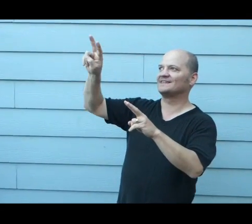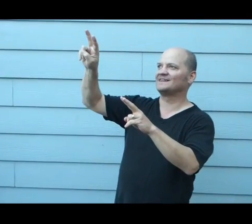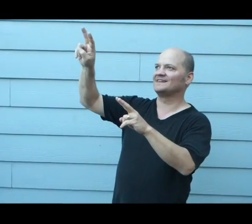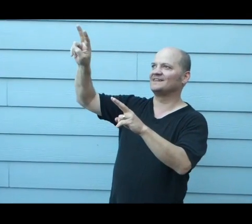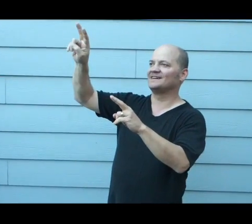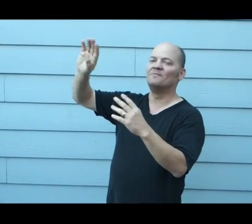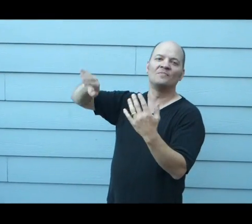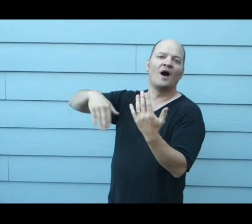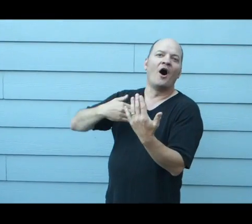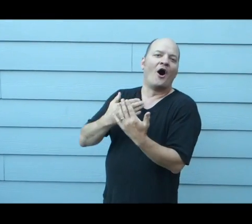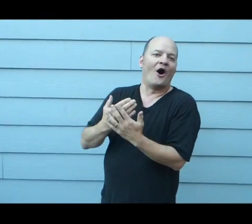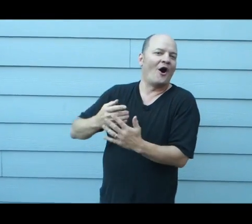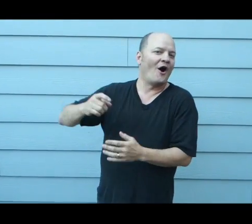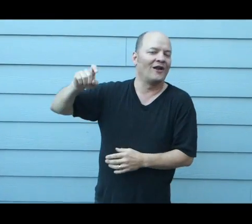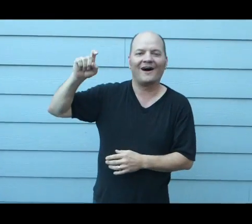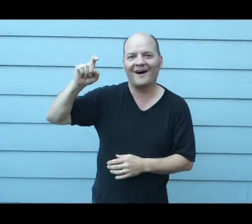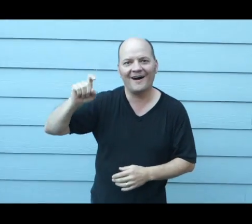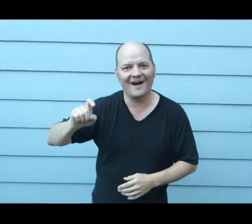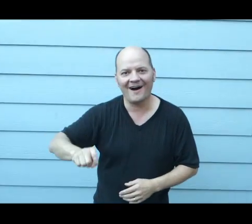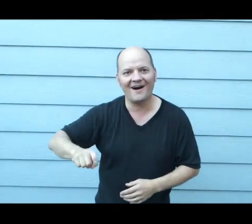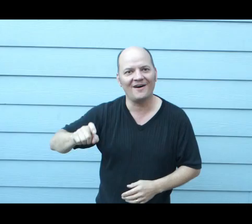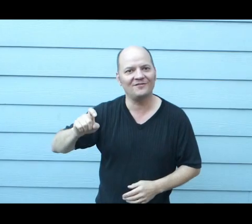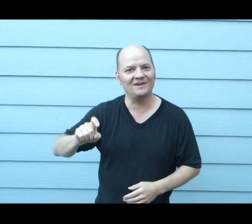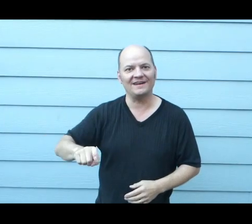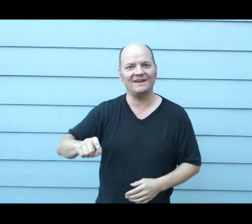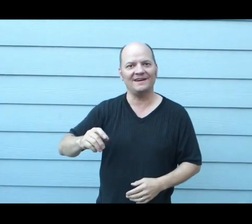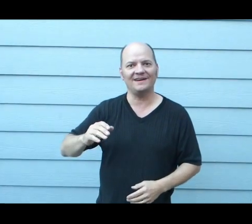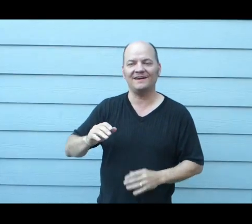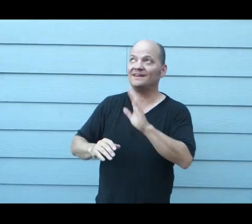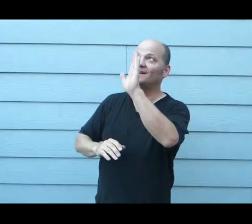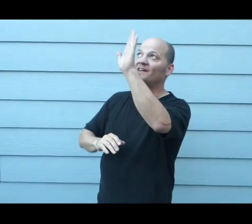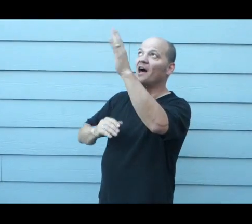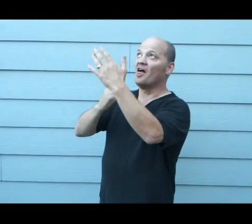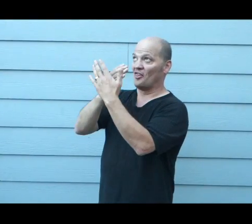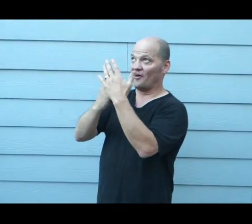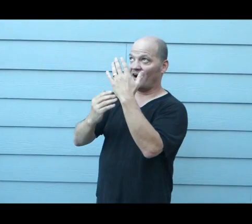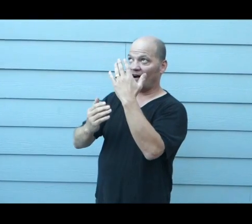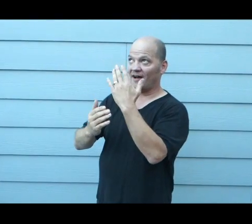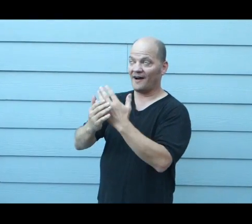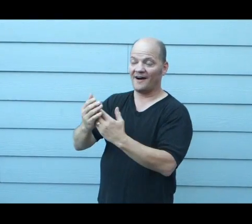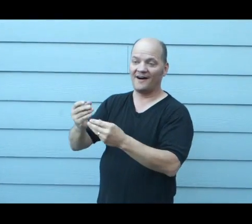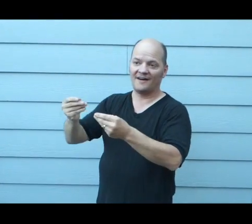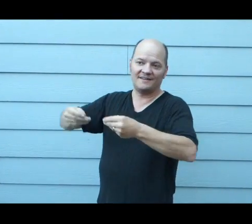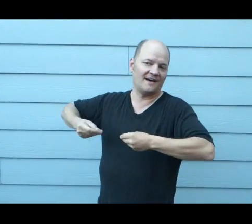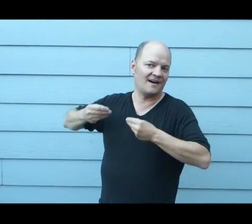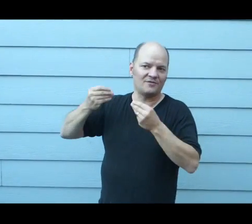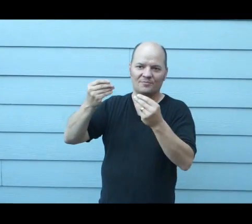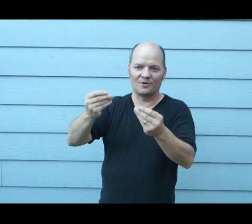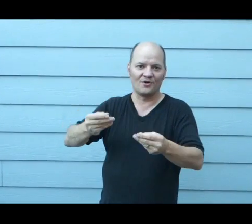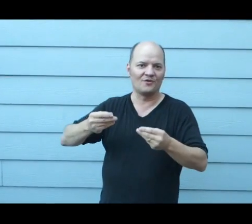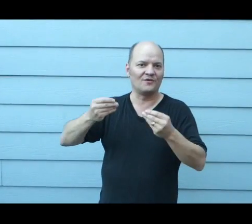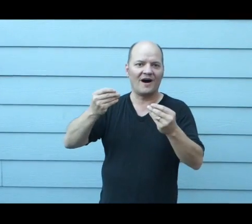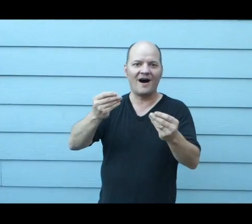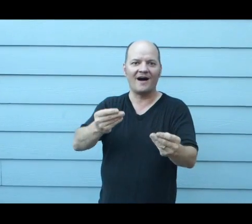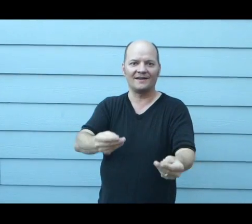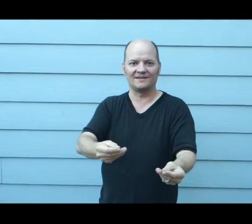see. All I have needed, thy hand hath